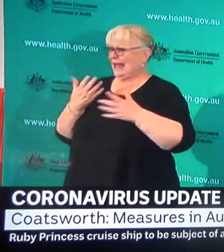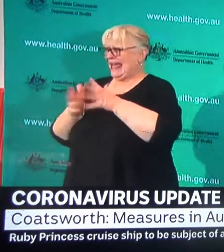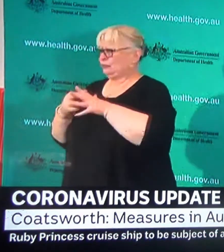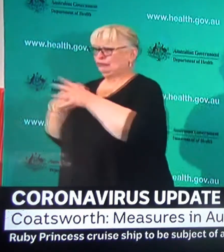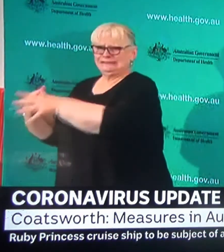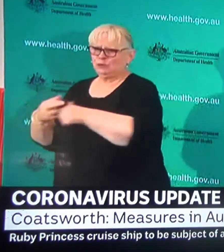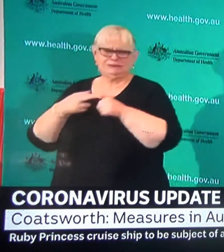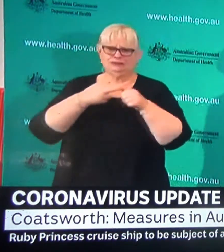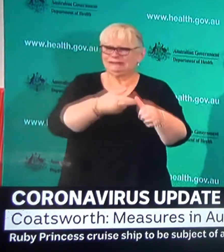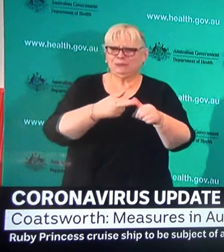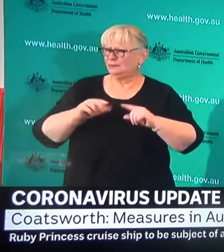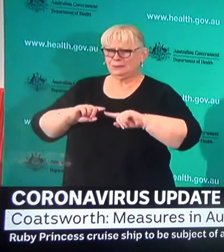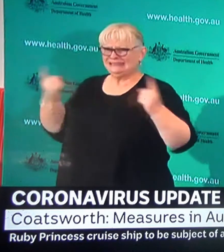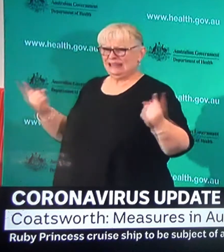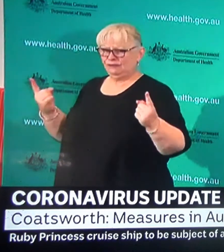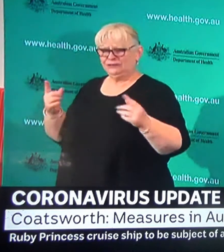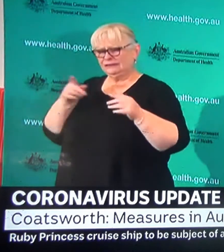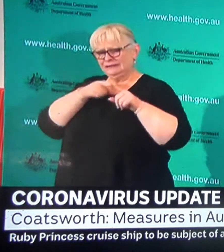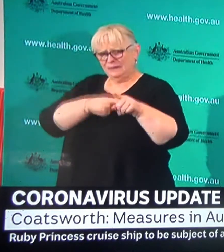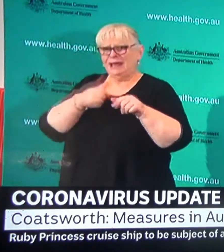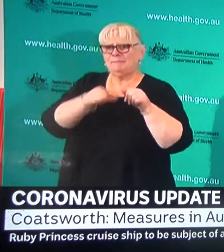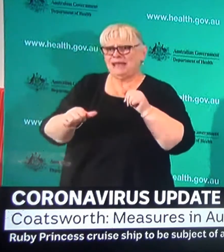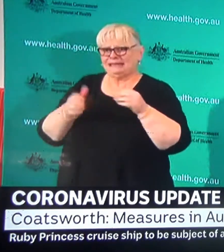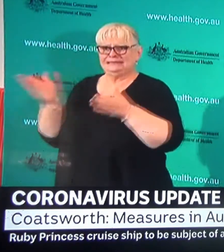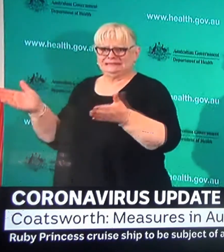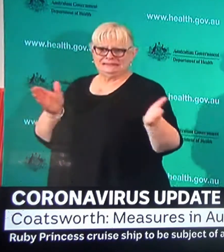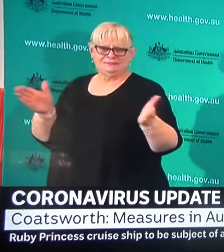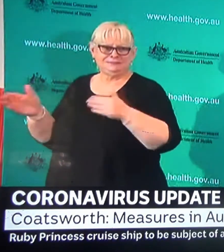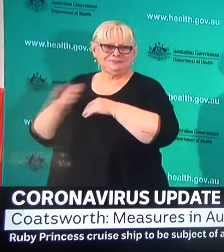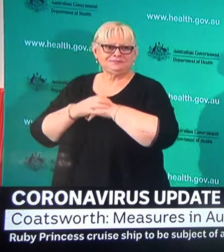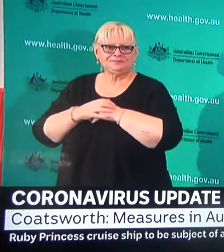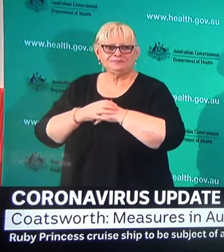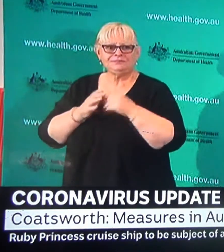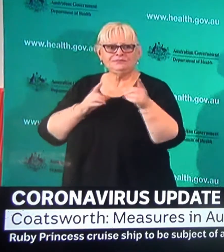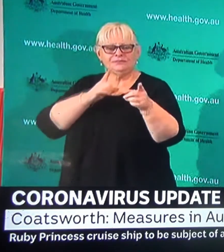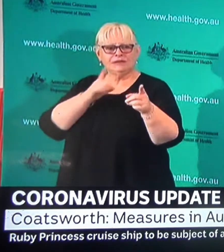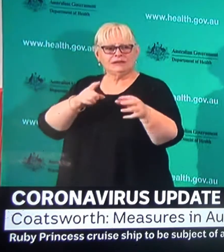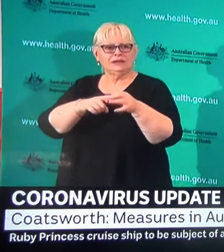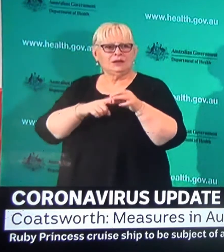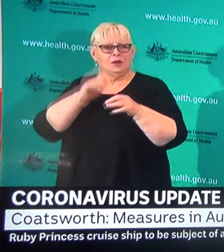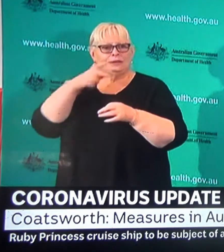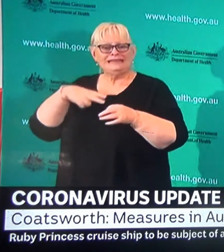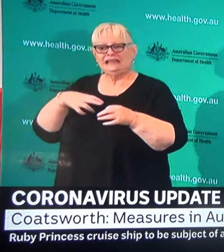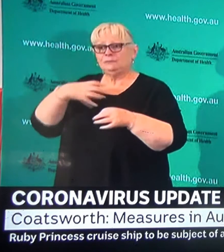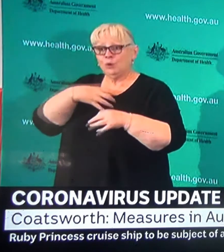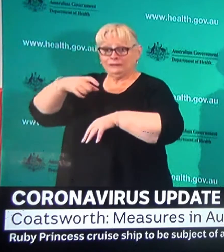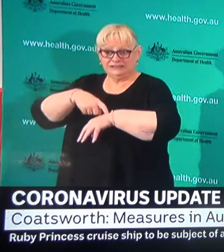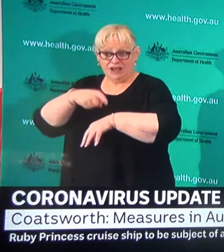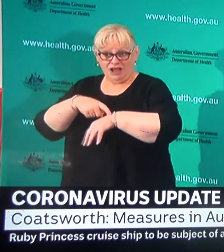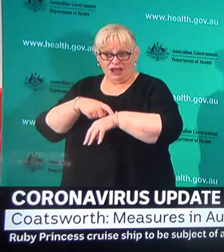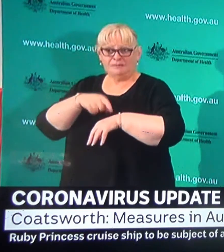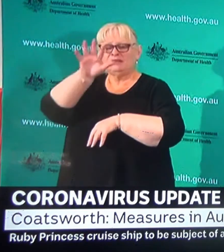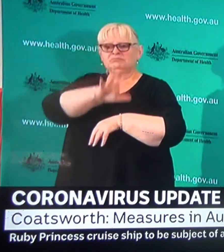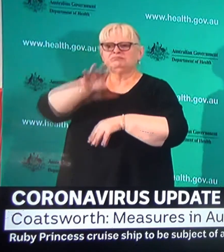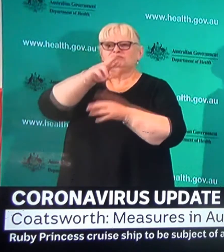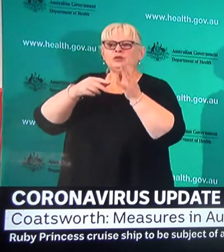response that will be tailored to give the best access to care. I'll just move over this one. You said we're going to need more time to understand that sort of community transmission.